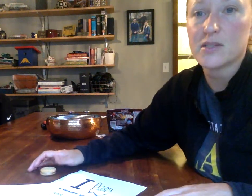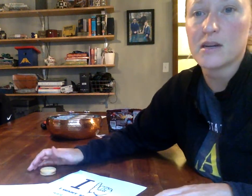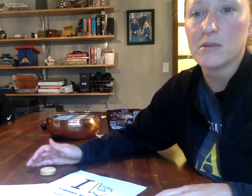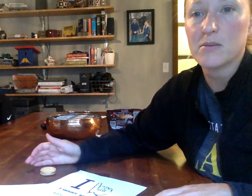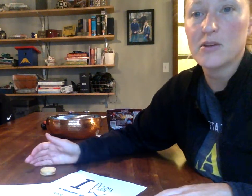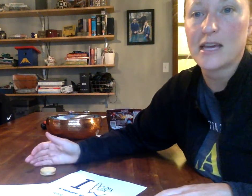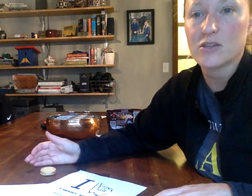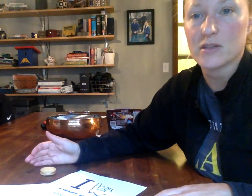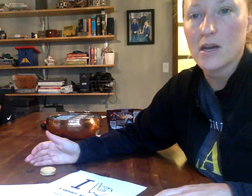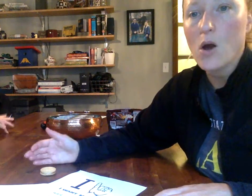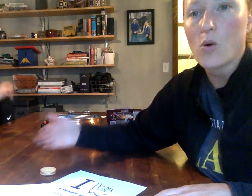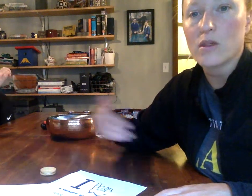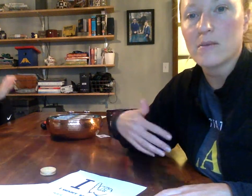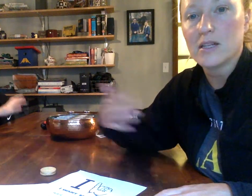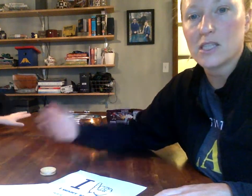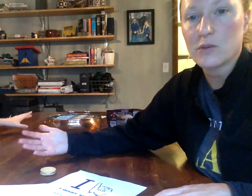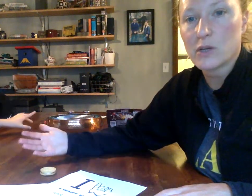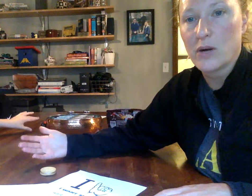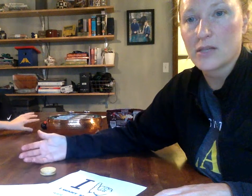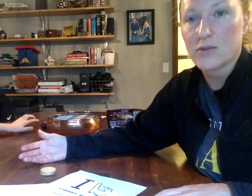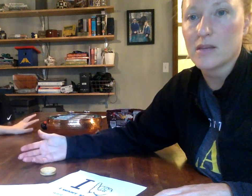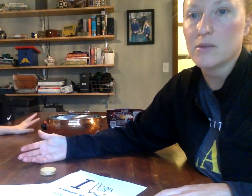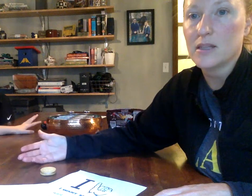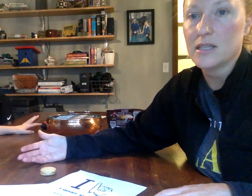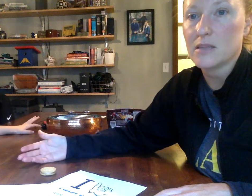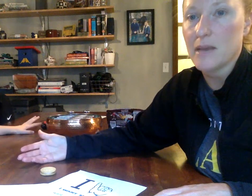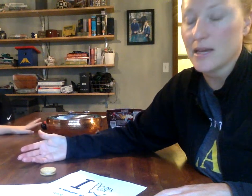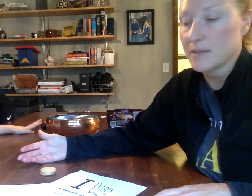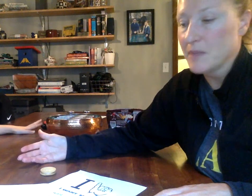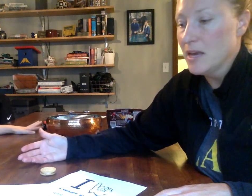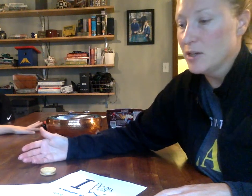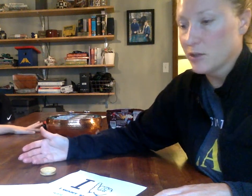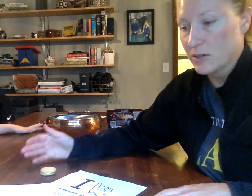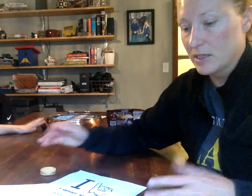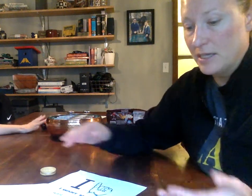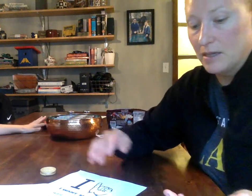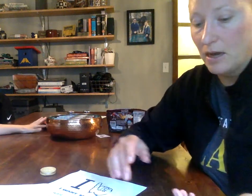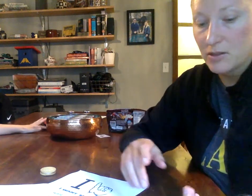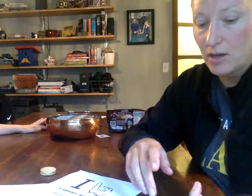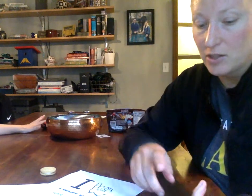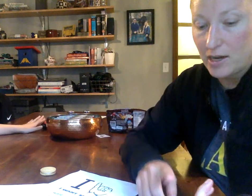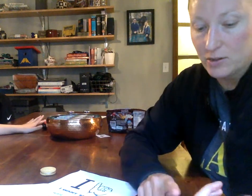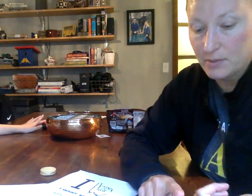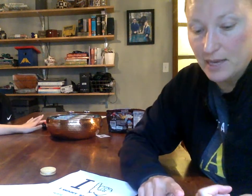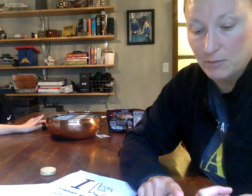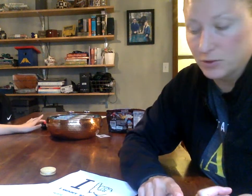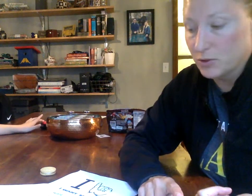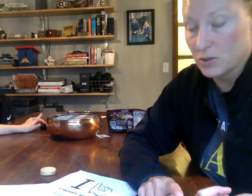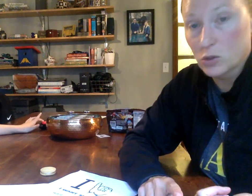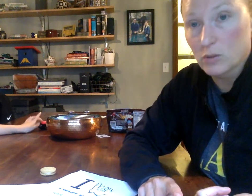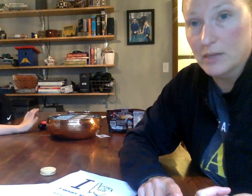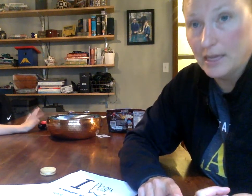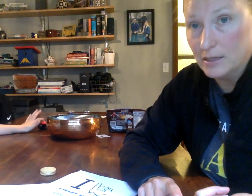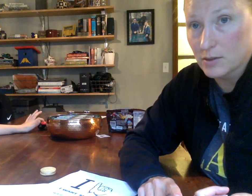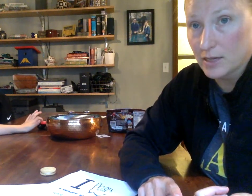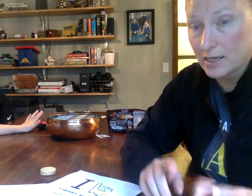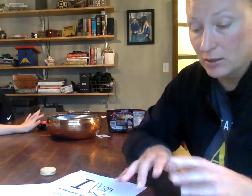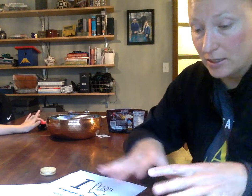some communication, or the ability to request, or the ability to demand. You're going to need a child to be able to discriminate, so they can look at two